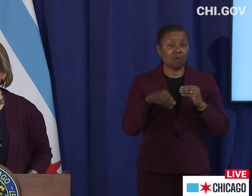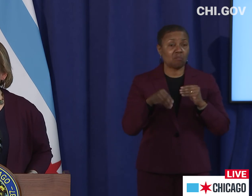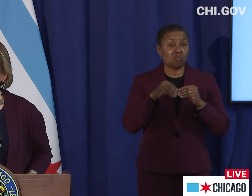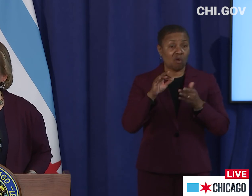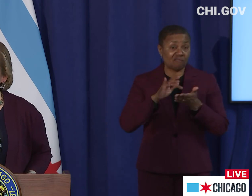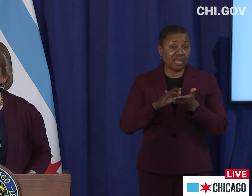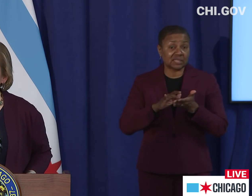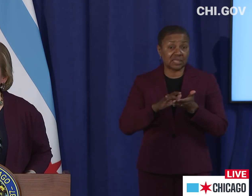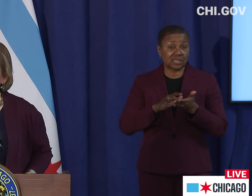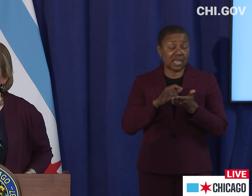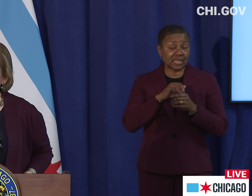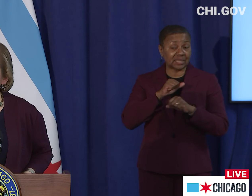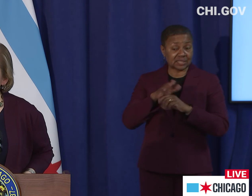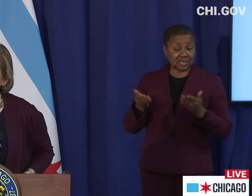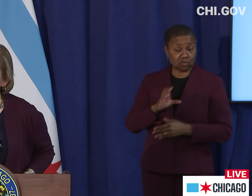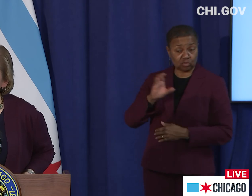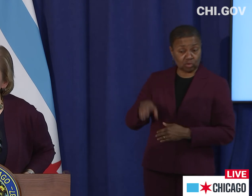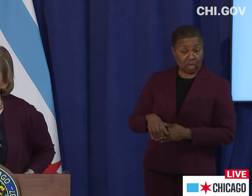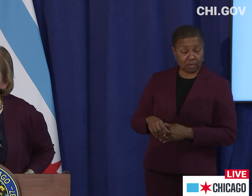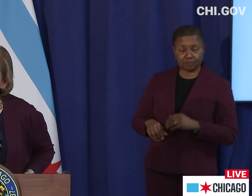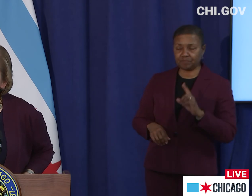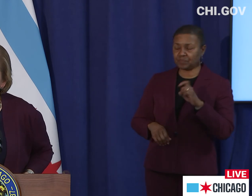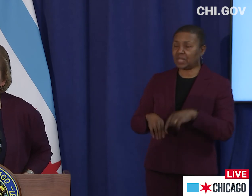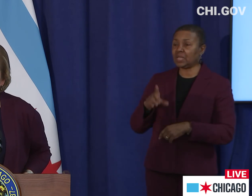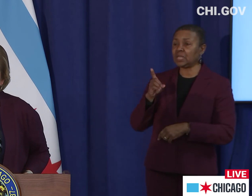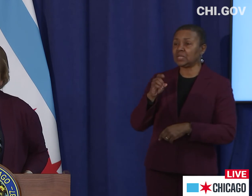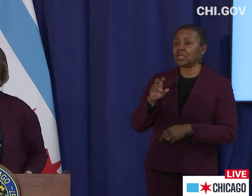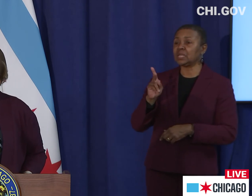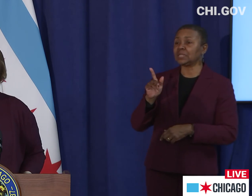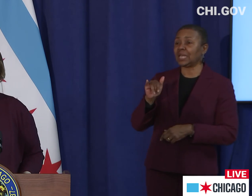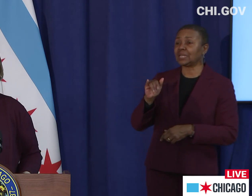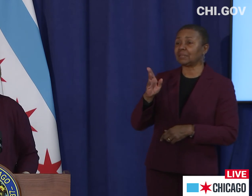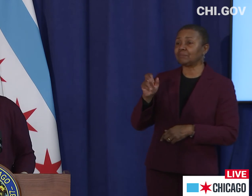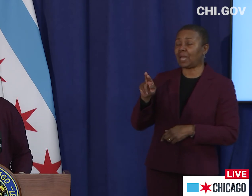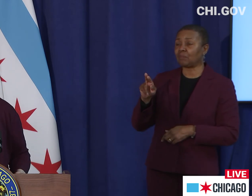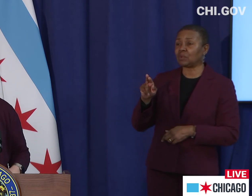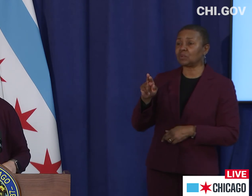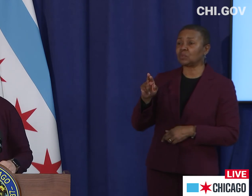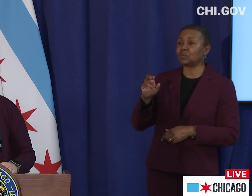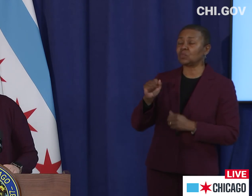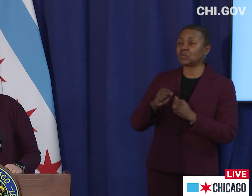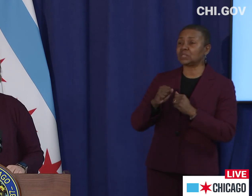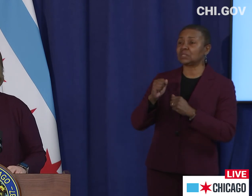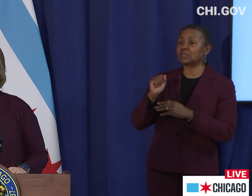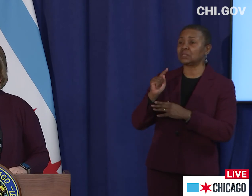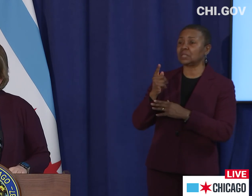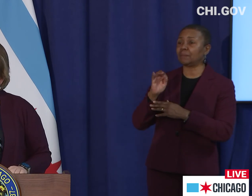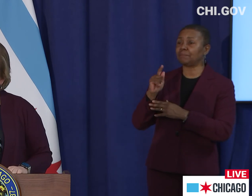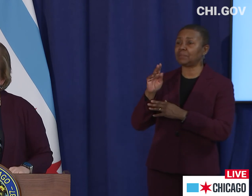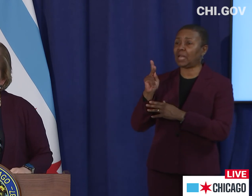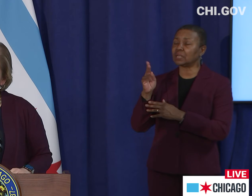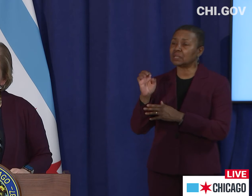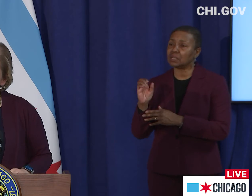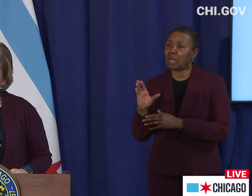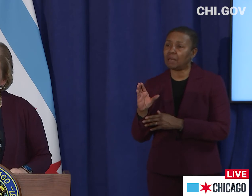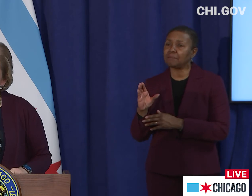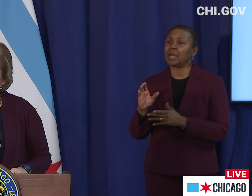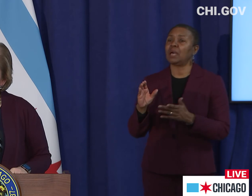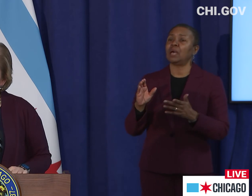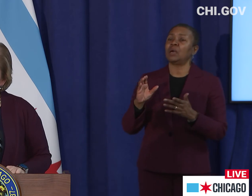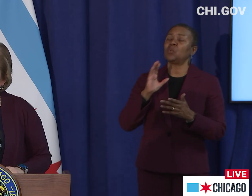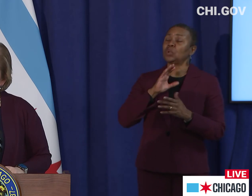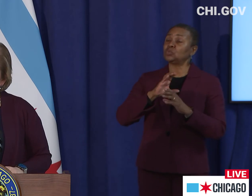towards Chicago. Dr. Kelly Bauer with the Block Club has a couple of questions. First question is, will Chicago